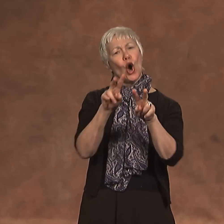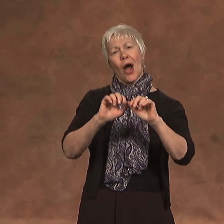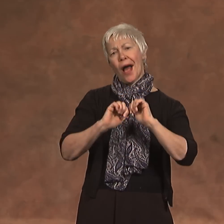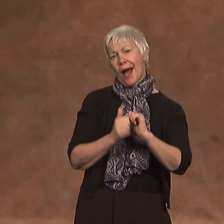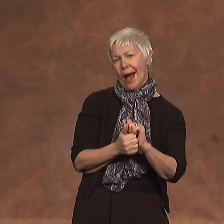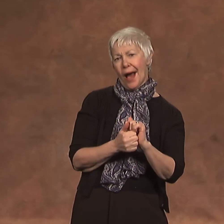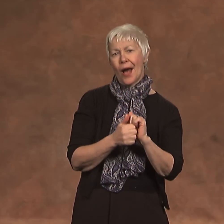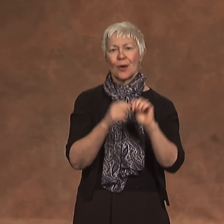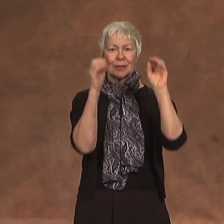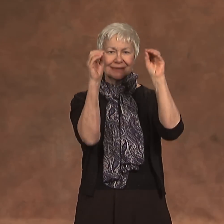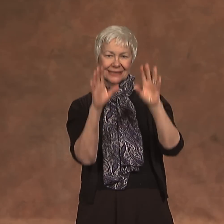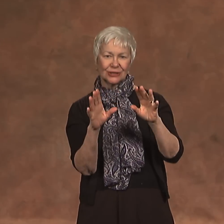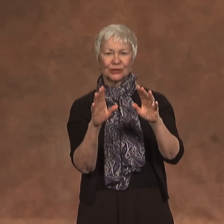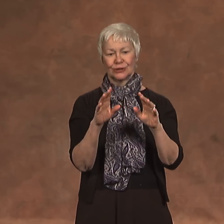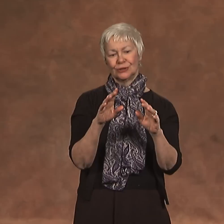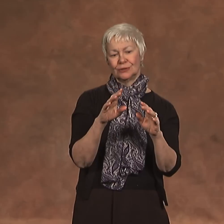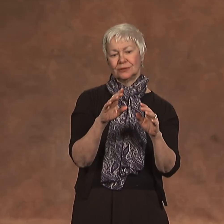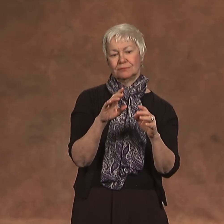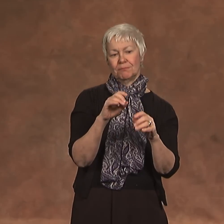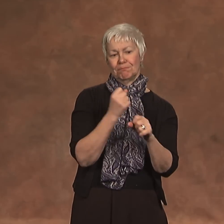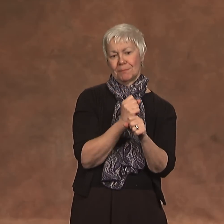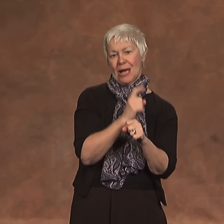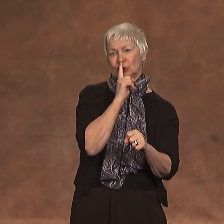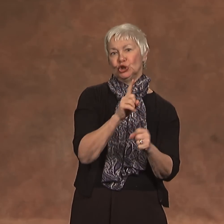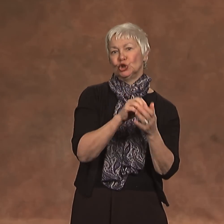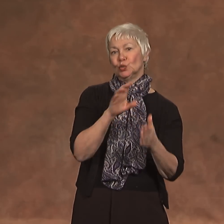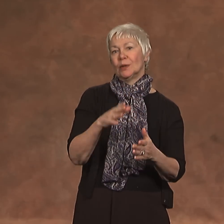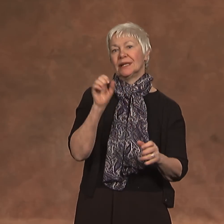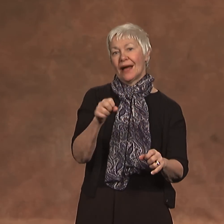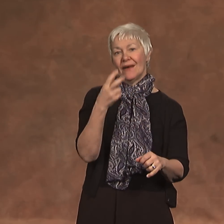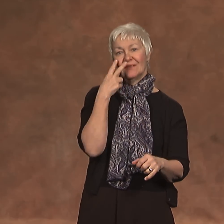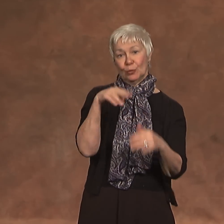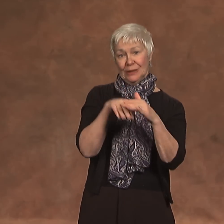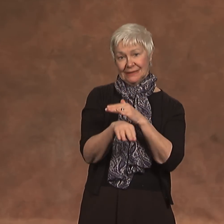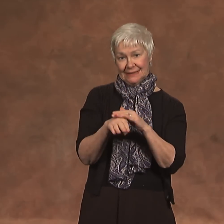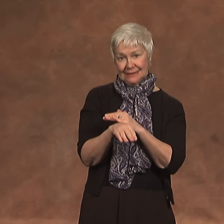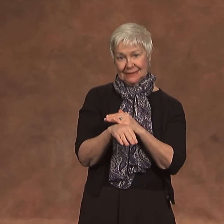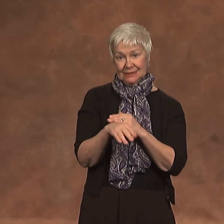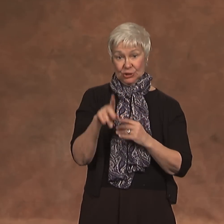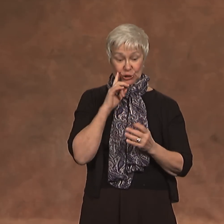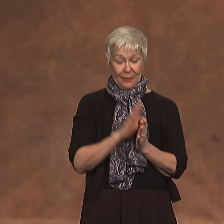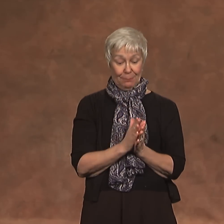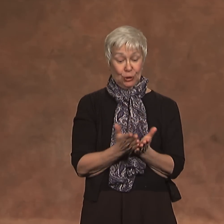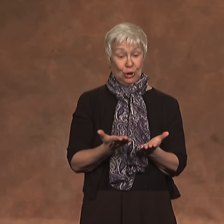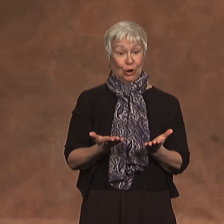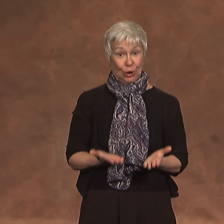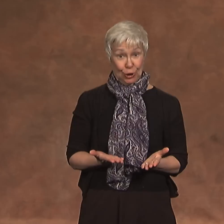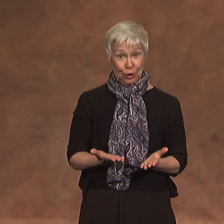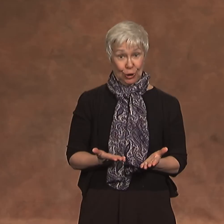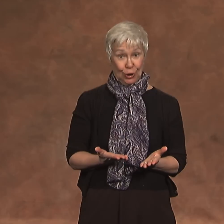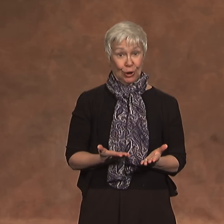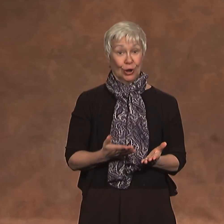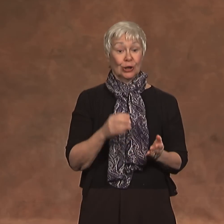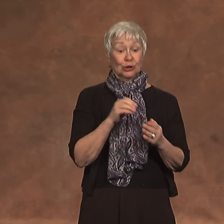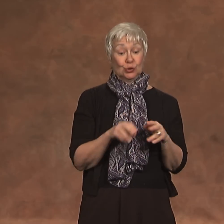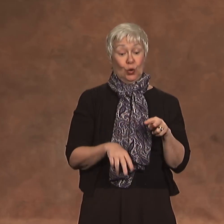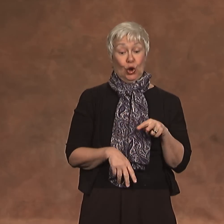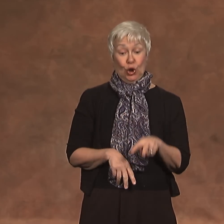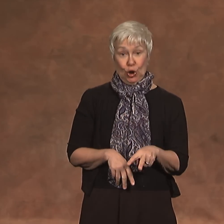Now, let's take a look at how teachers can ensure that there's visual access. So look at this student's visual access to the book